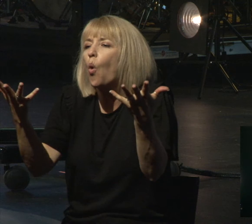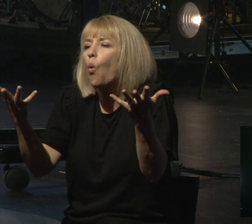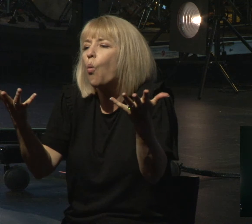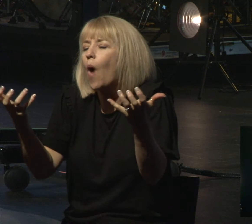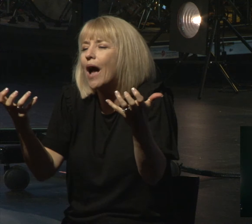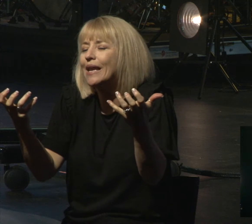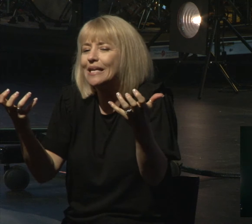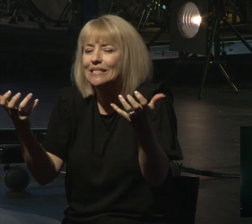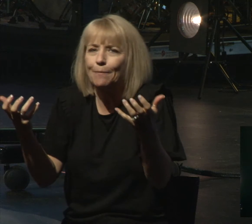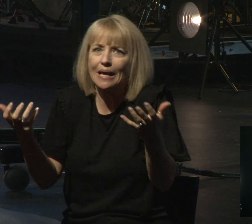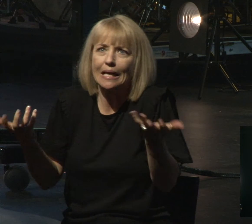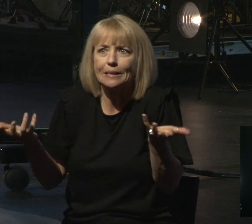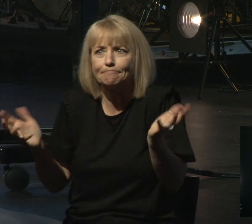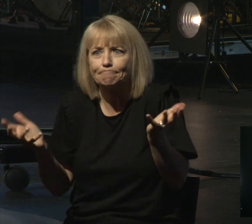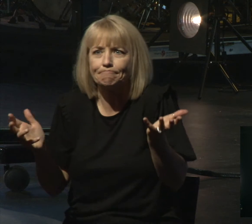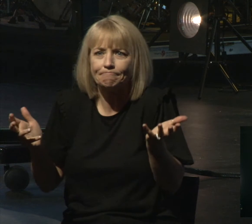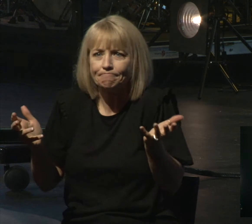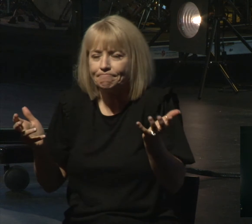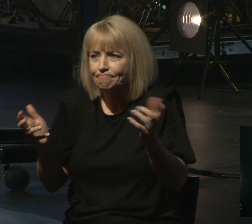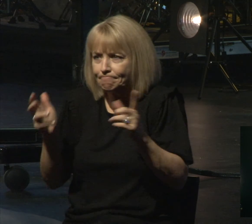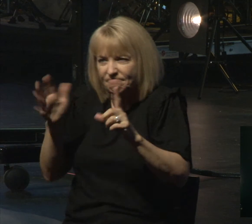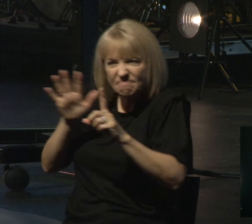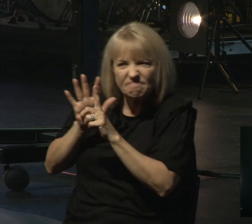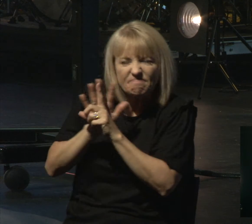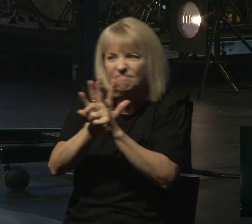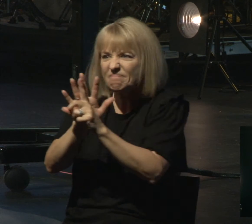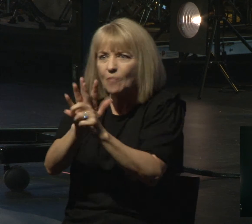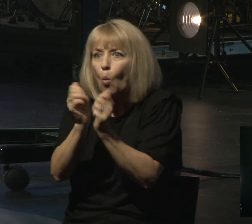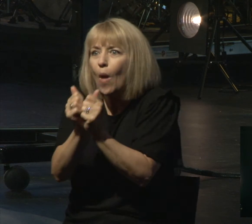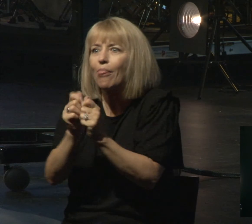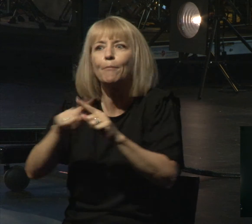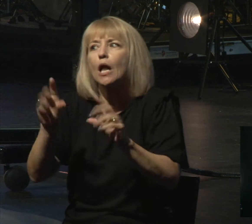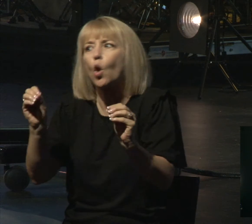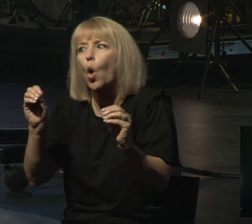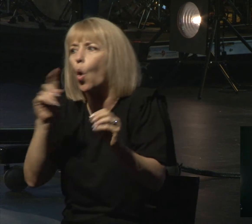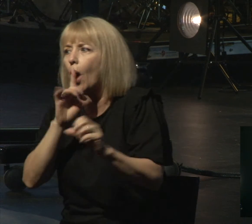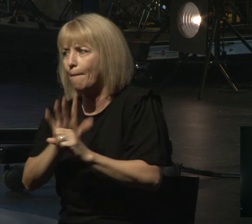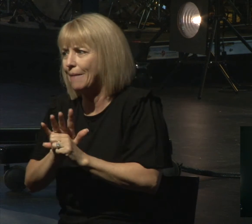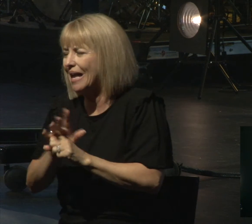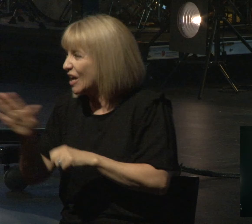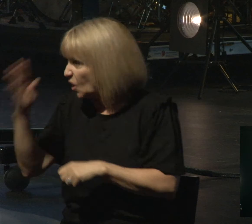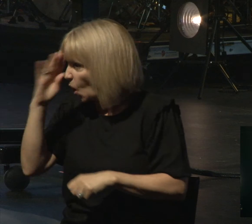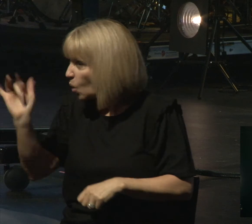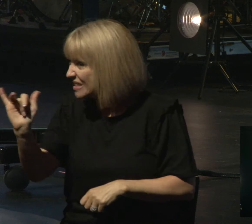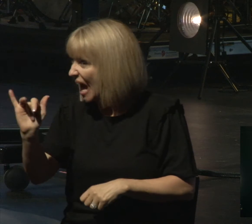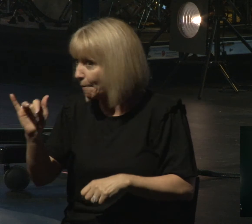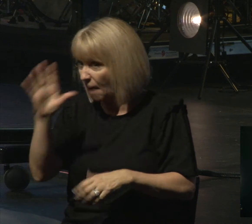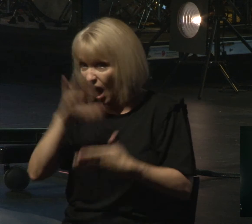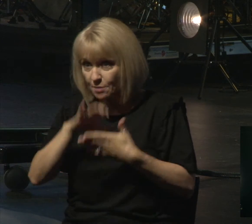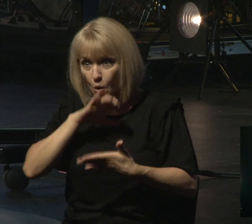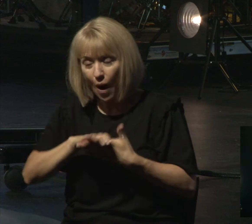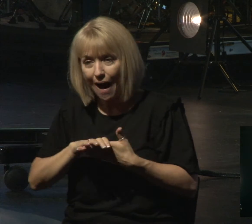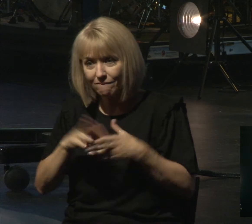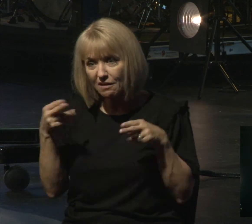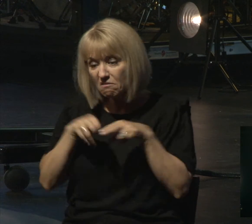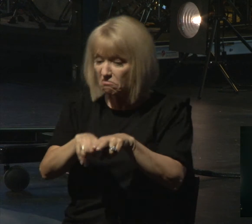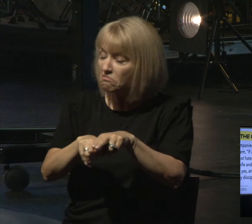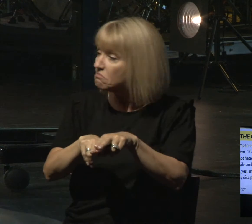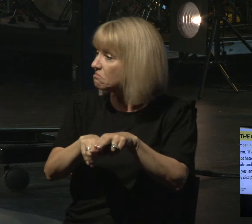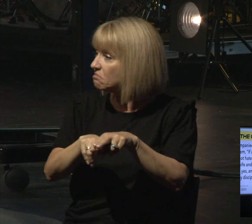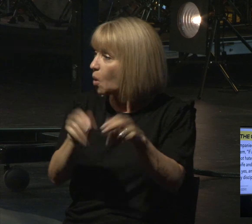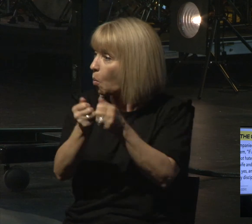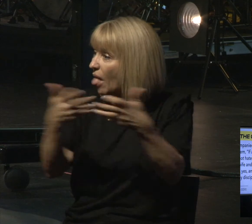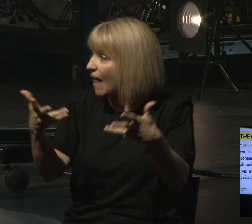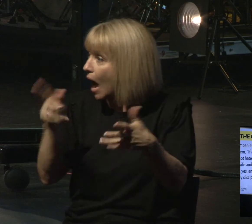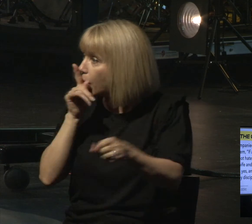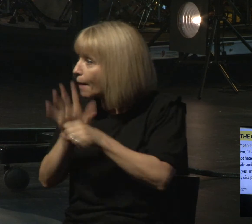without being committed to him. And the Old Testament actually uses that analogy a lot, that we want to be in bed with God. We